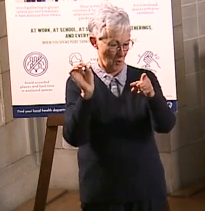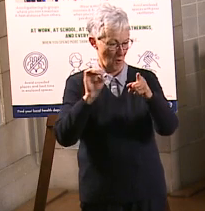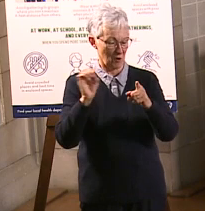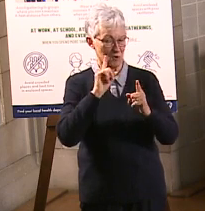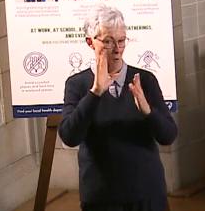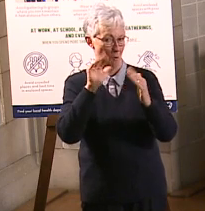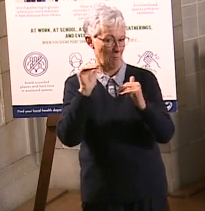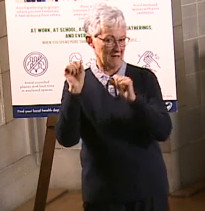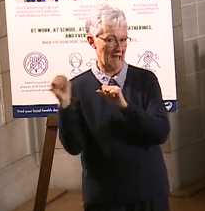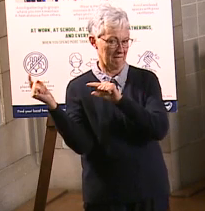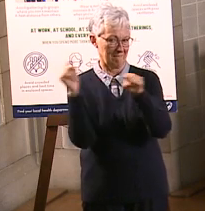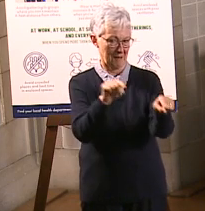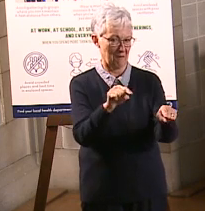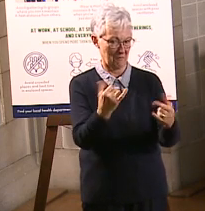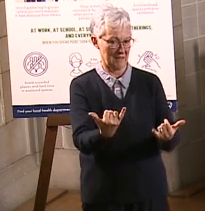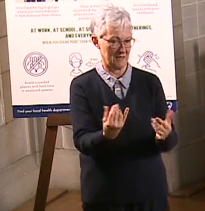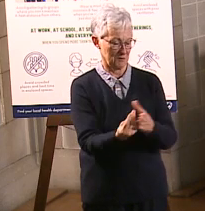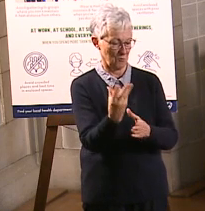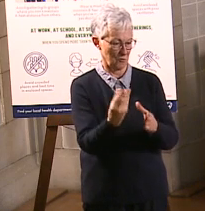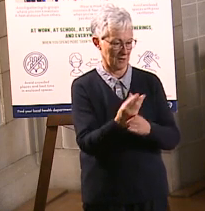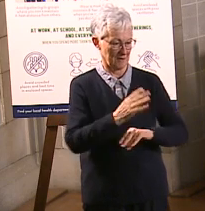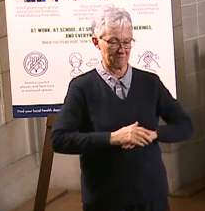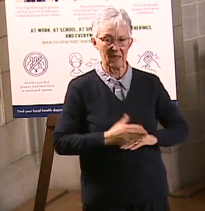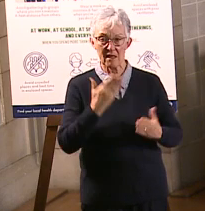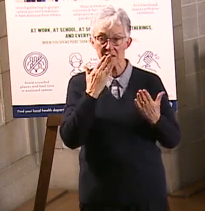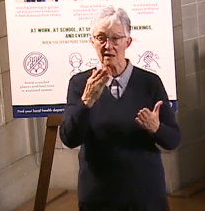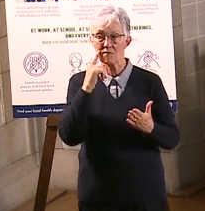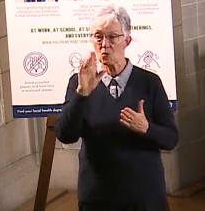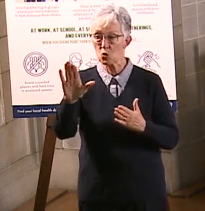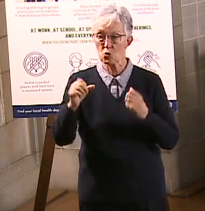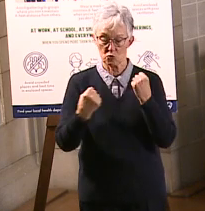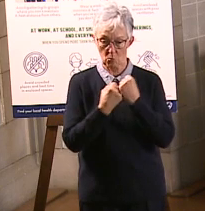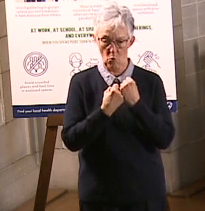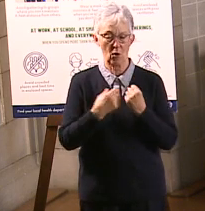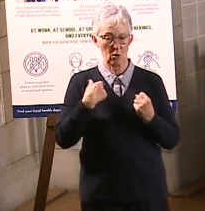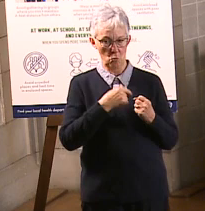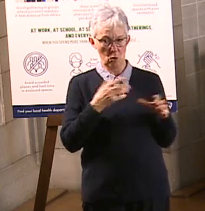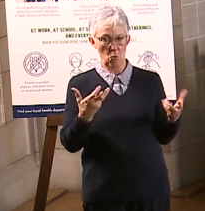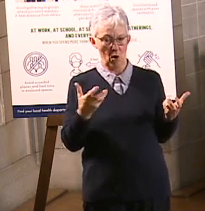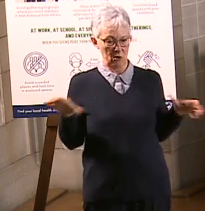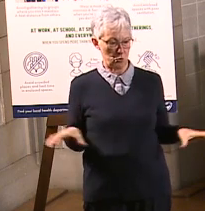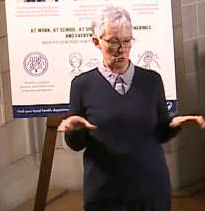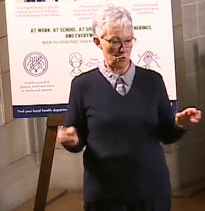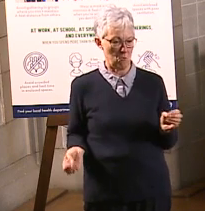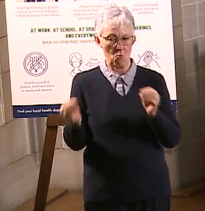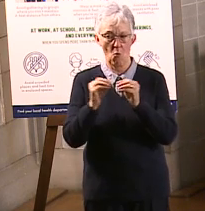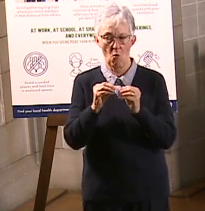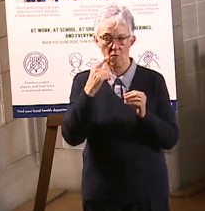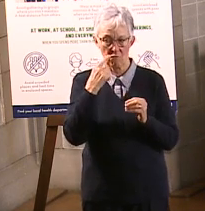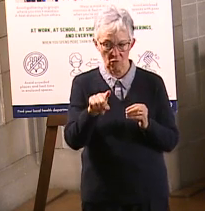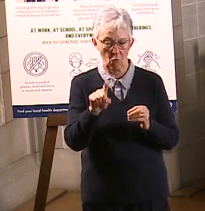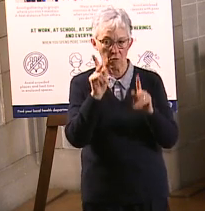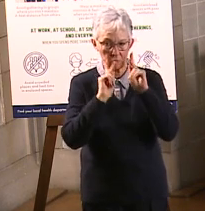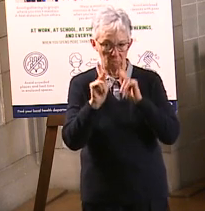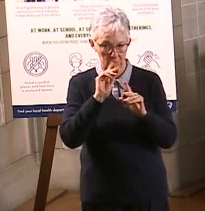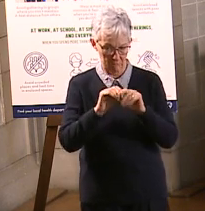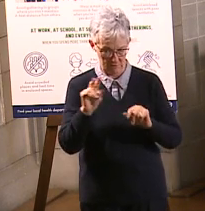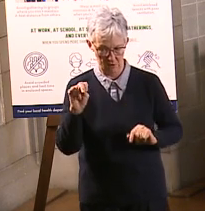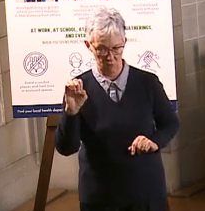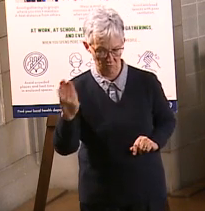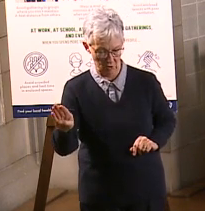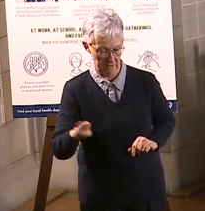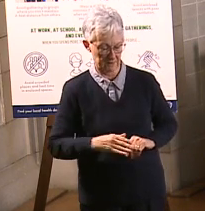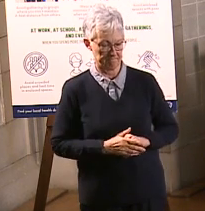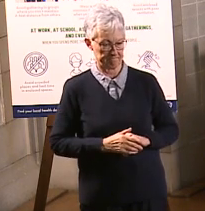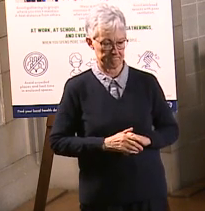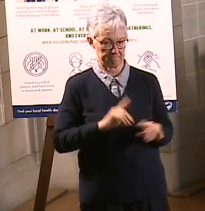us. And we want to do more for Nebraska. Great. Well, hey, thanks very much, Frank. I appreciate it. We're obviously very grateful for the